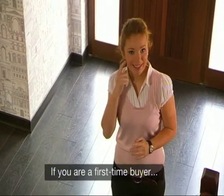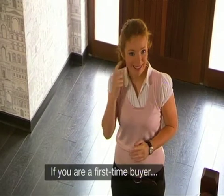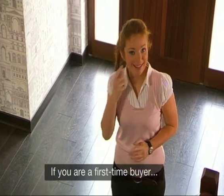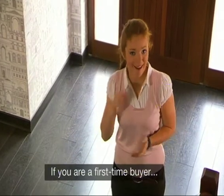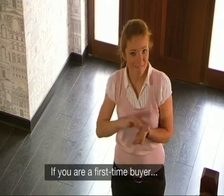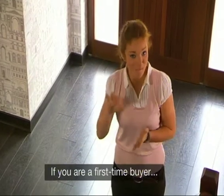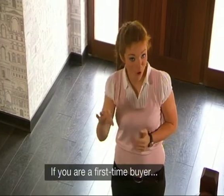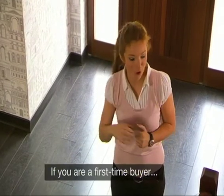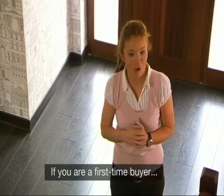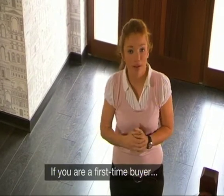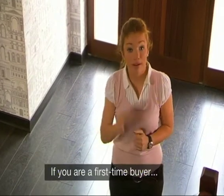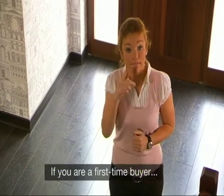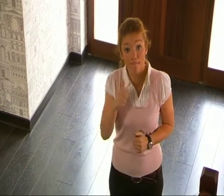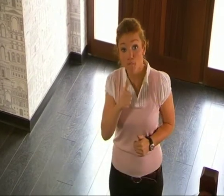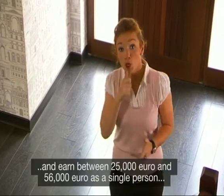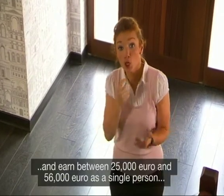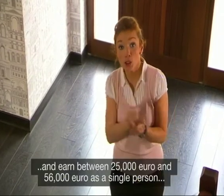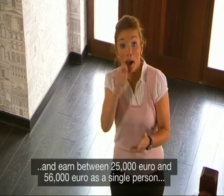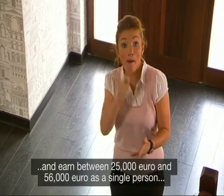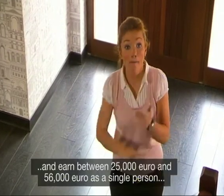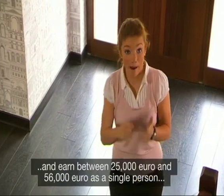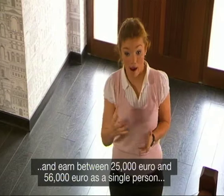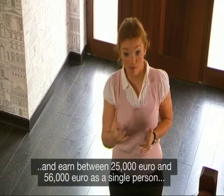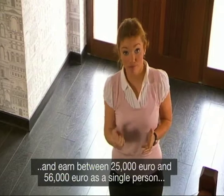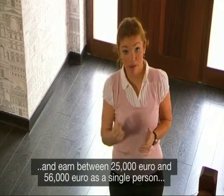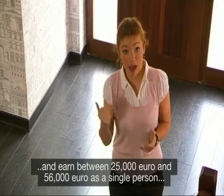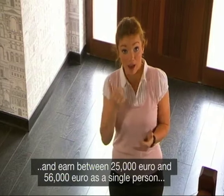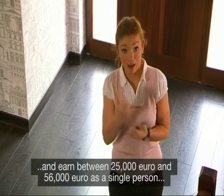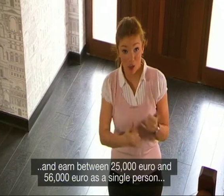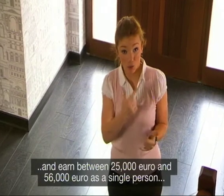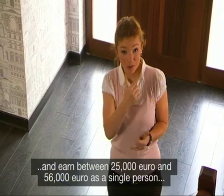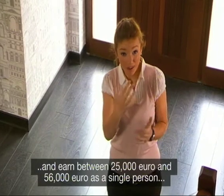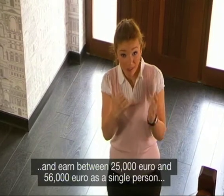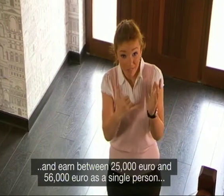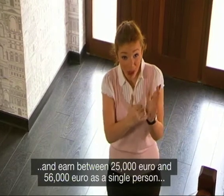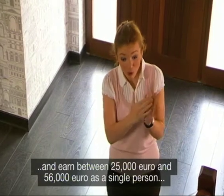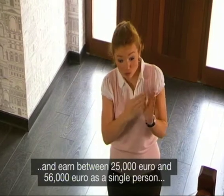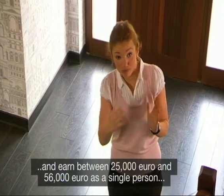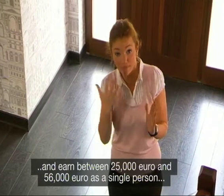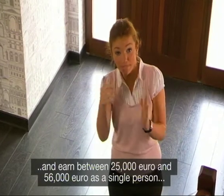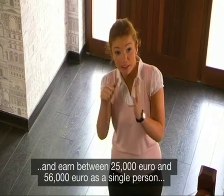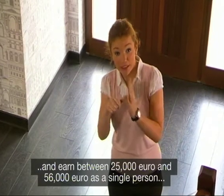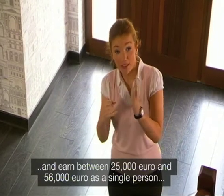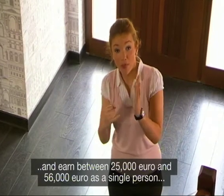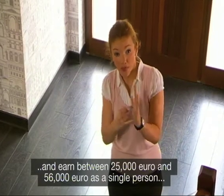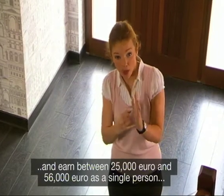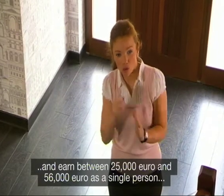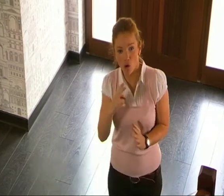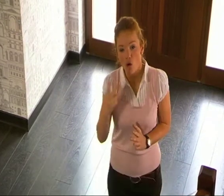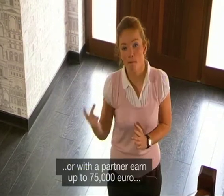If you are a first-time buyer, and earn between £25,000 and £56,000 as a single person,